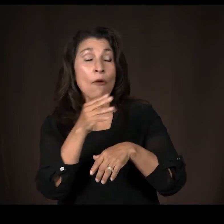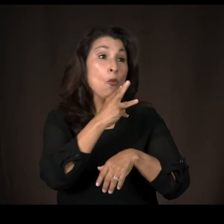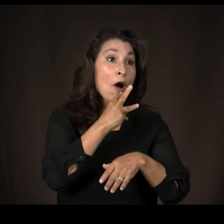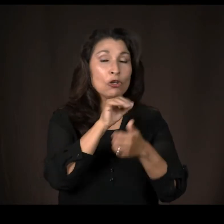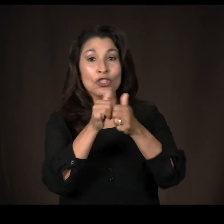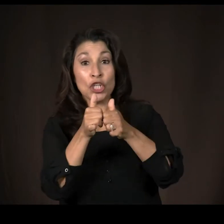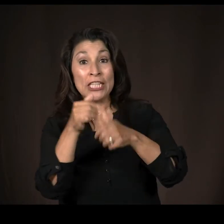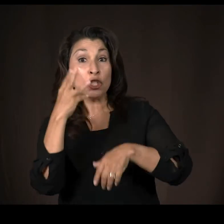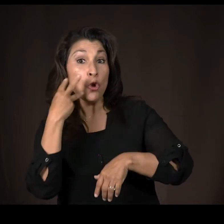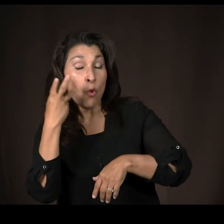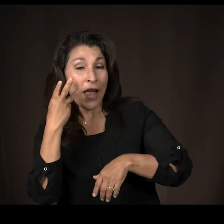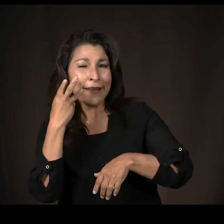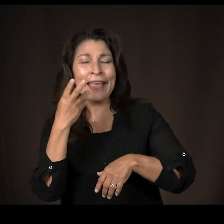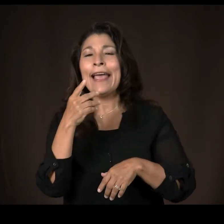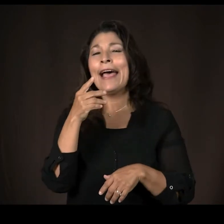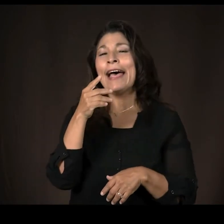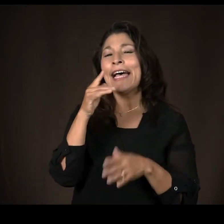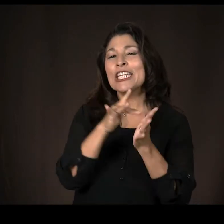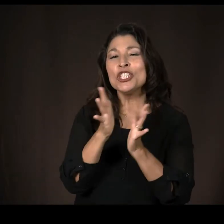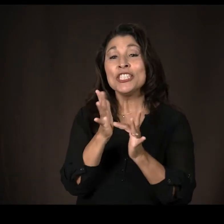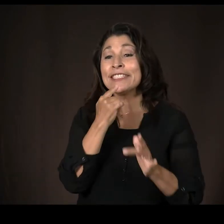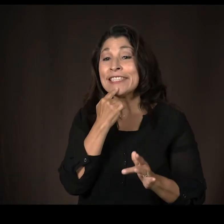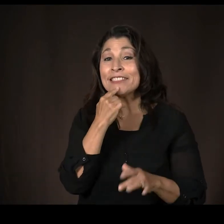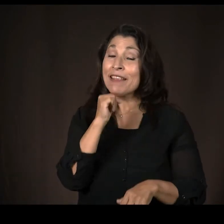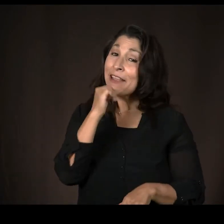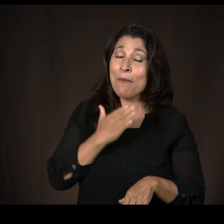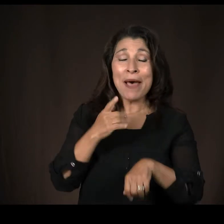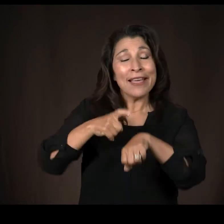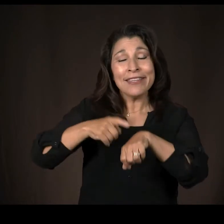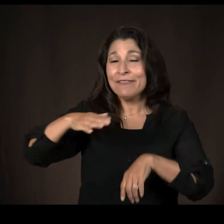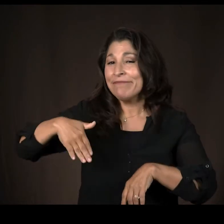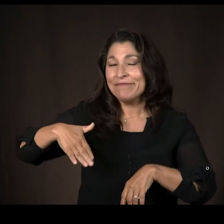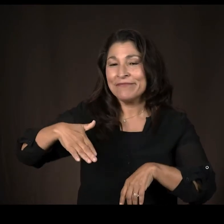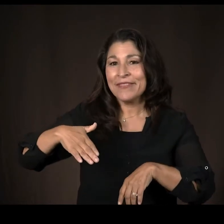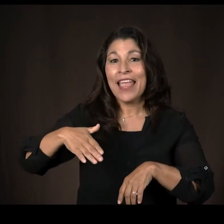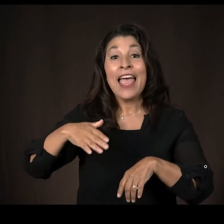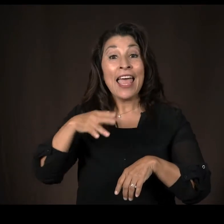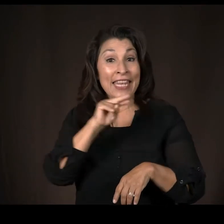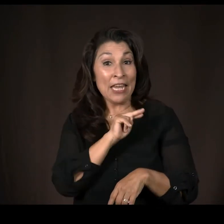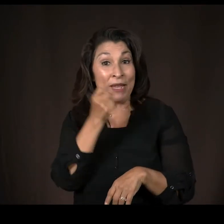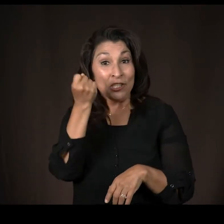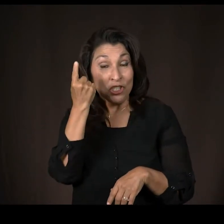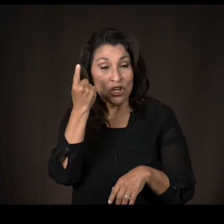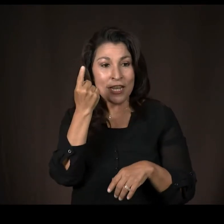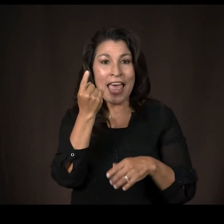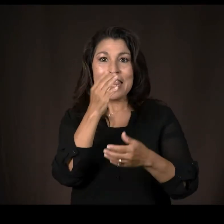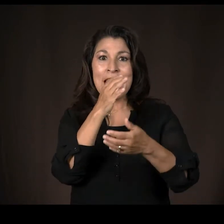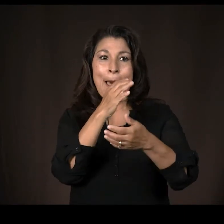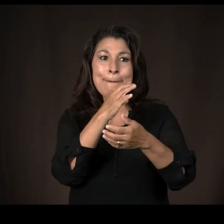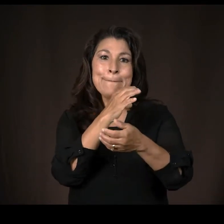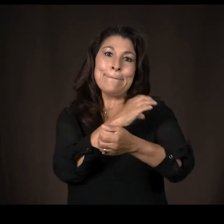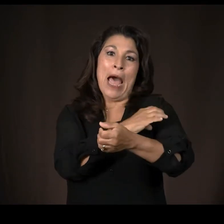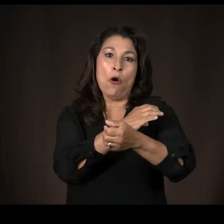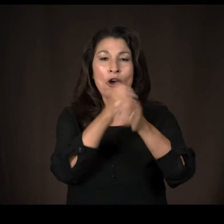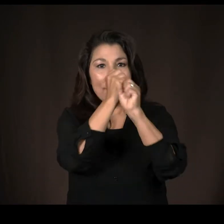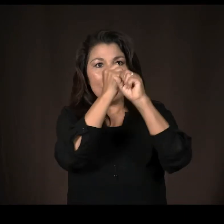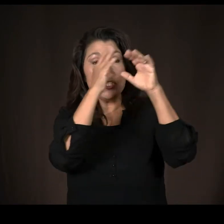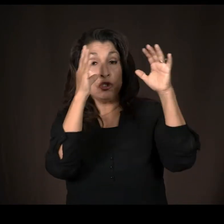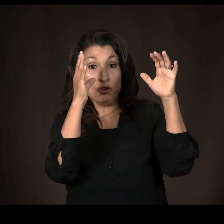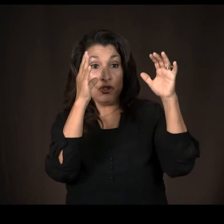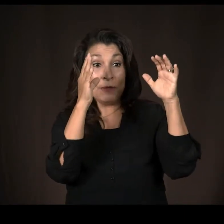yet. Nehemiah understood the power of a dream having the right time to share